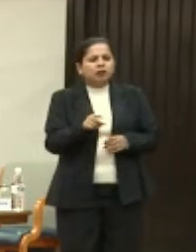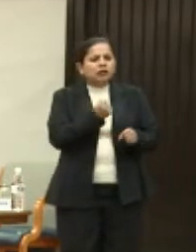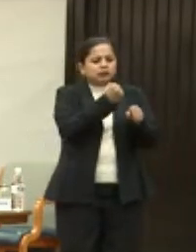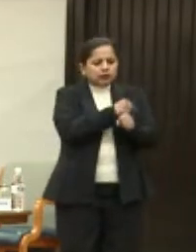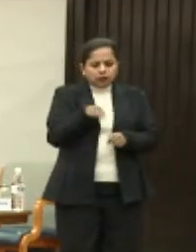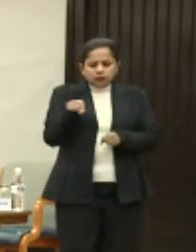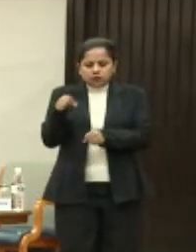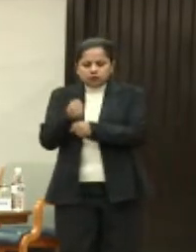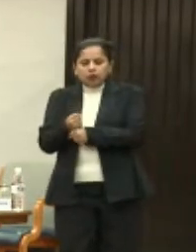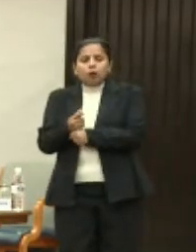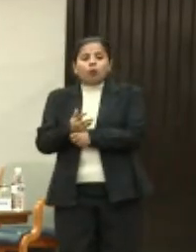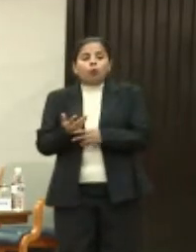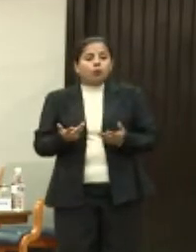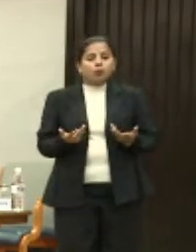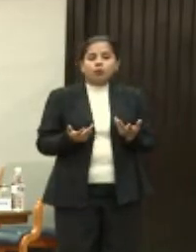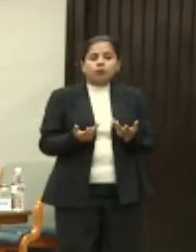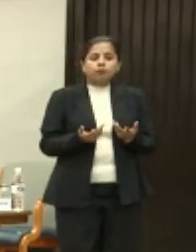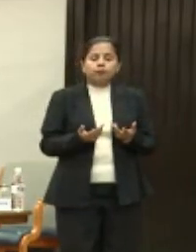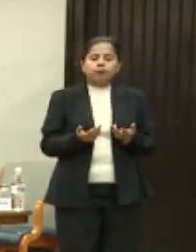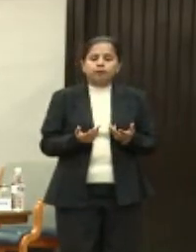G?